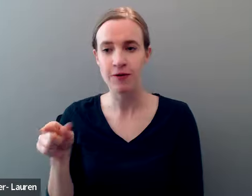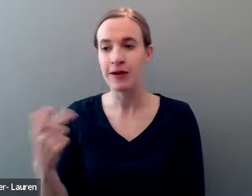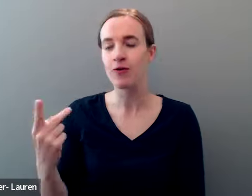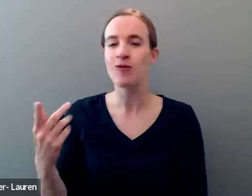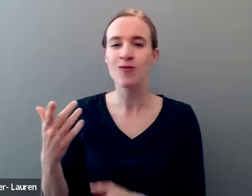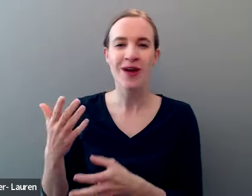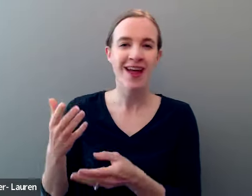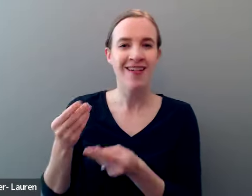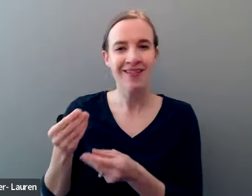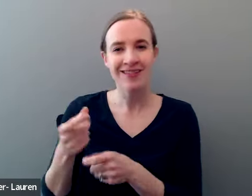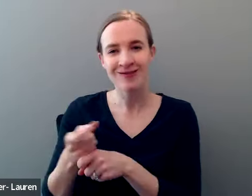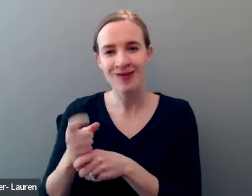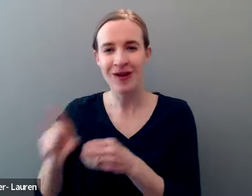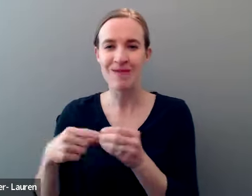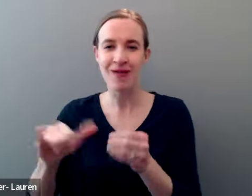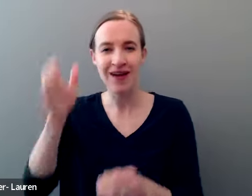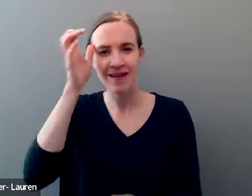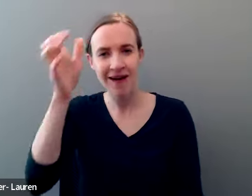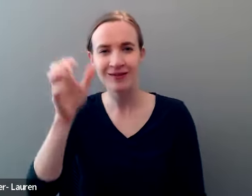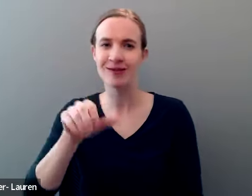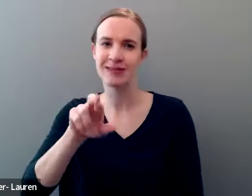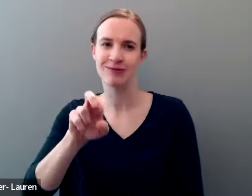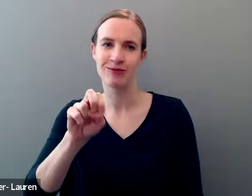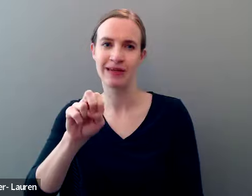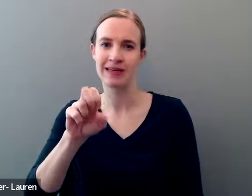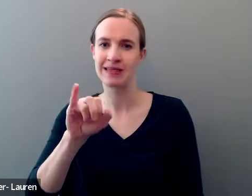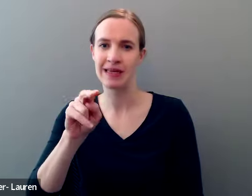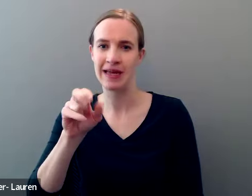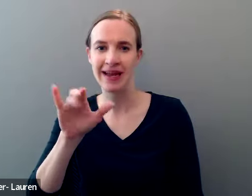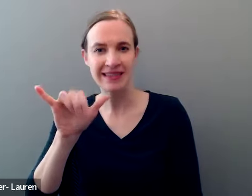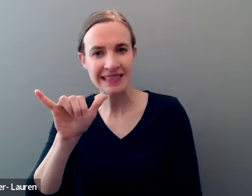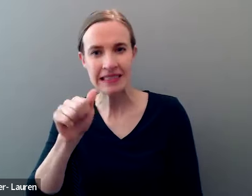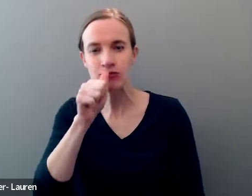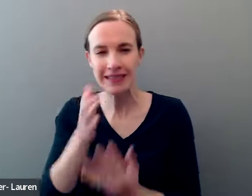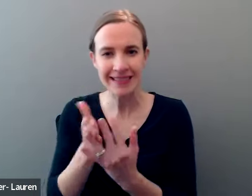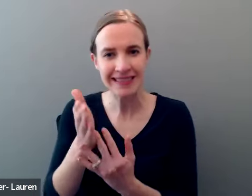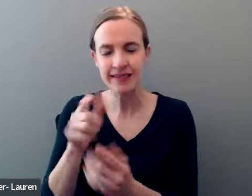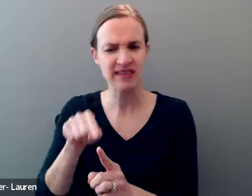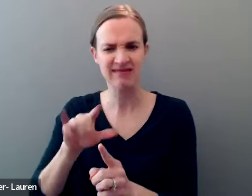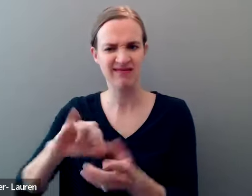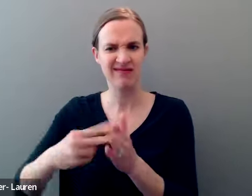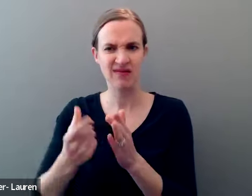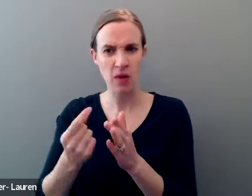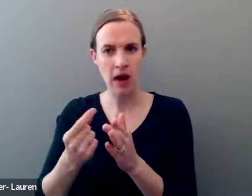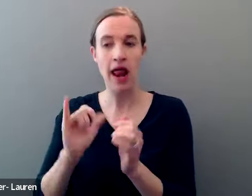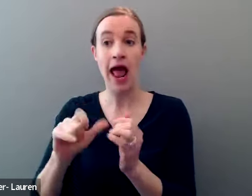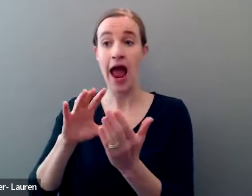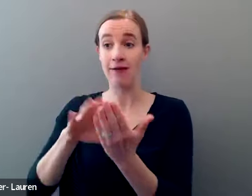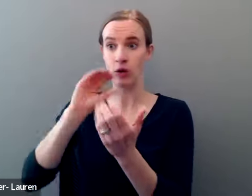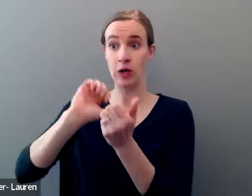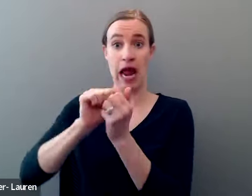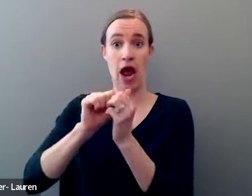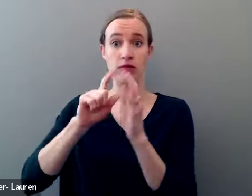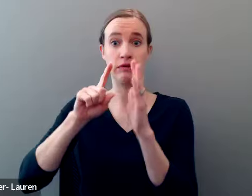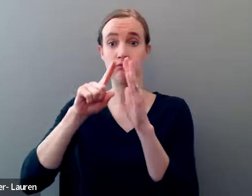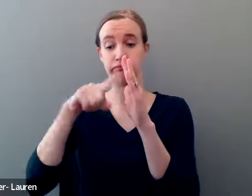joking about resiliency and how a lot of it is learning how to spiral better